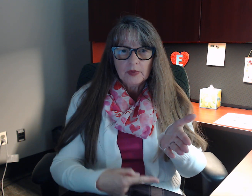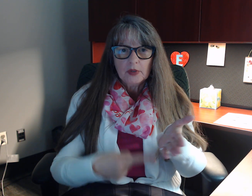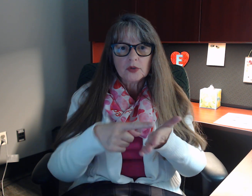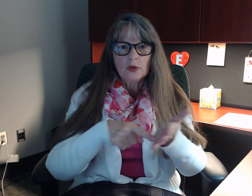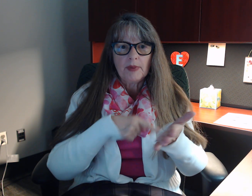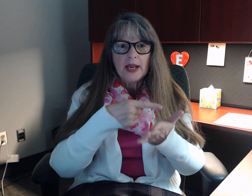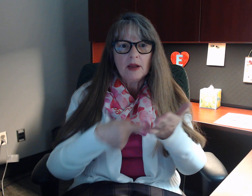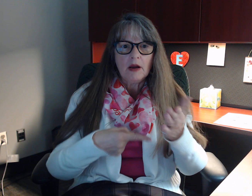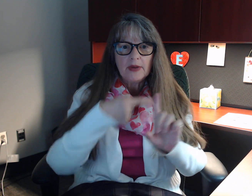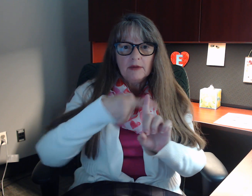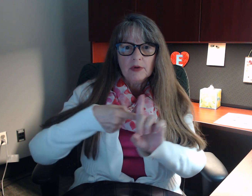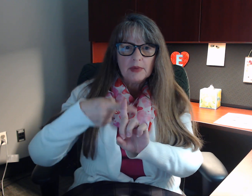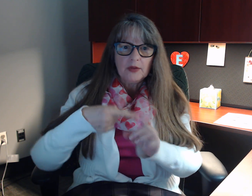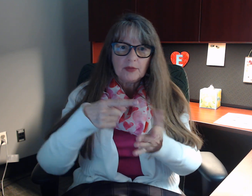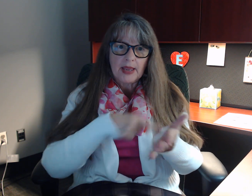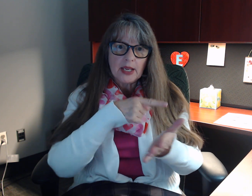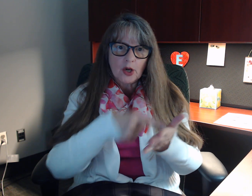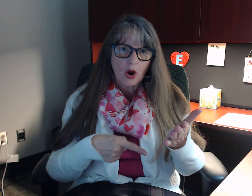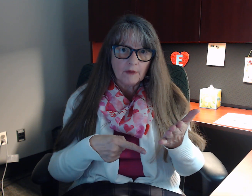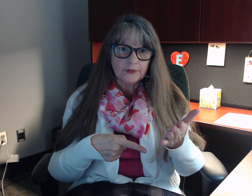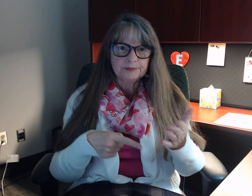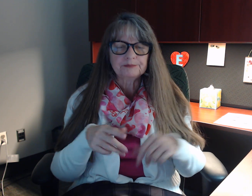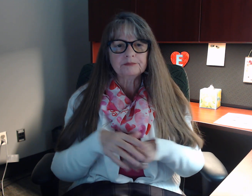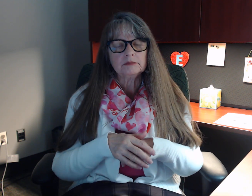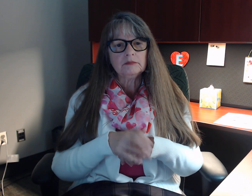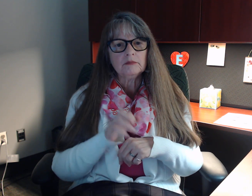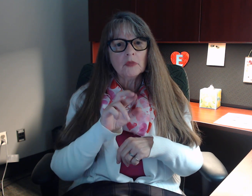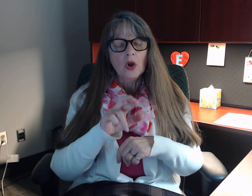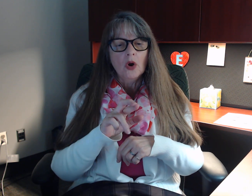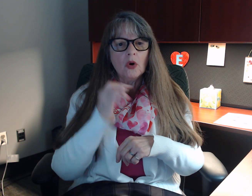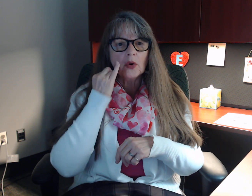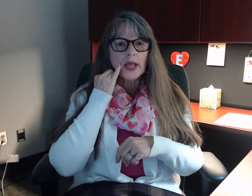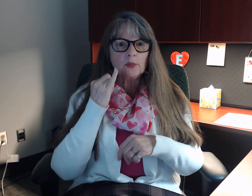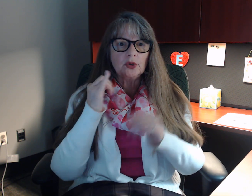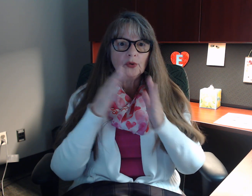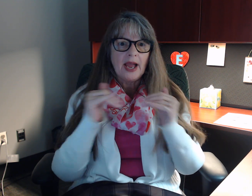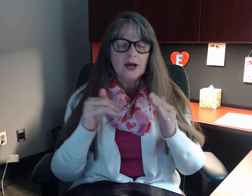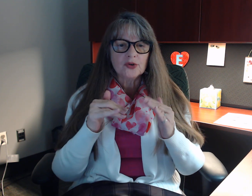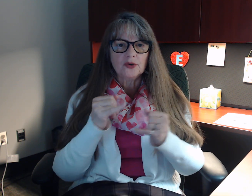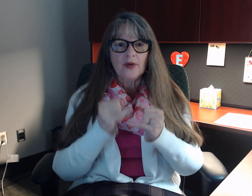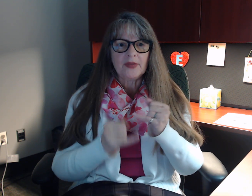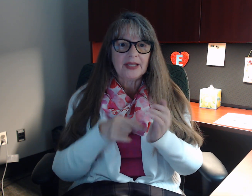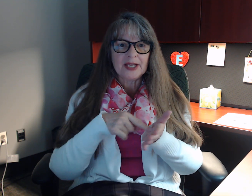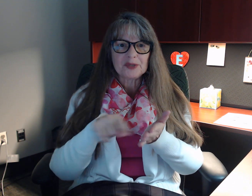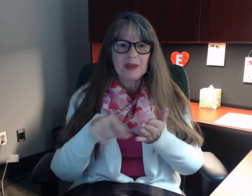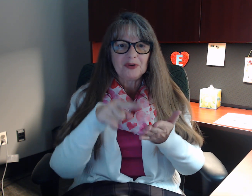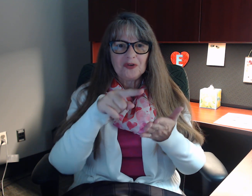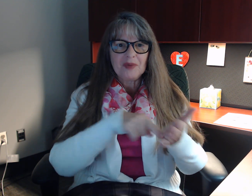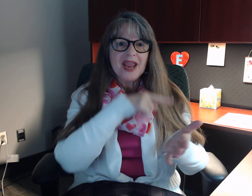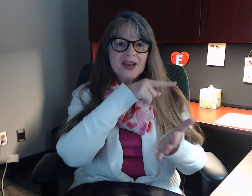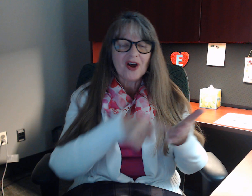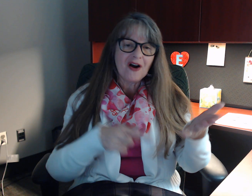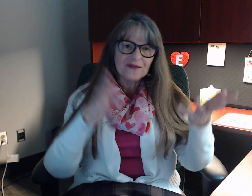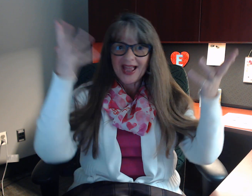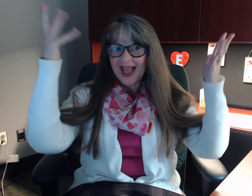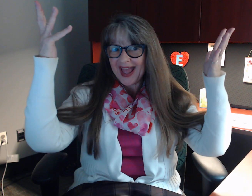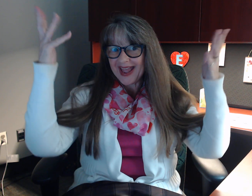So you pay it off every month, pay it off. Or like when your house and you've had the last payment, you've paid it off, yay, and you